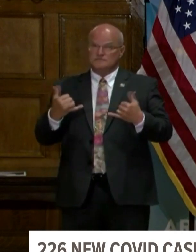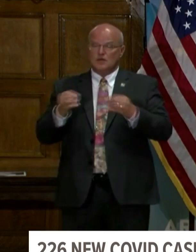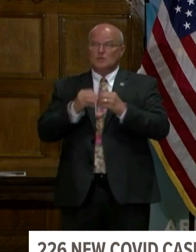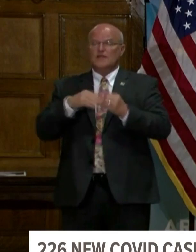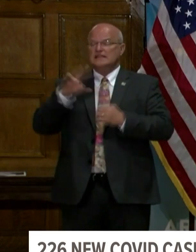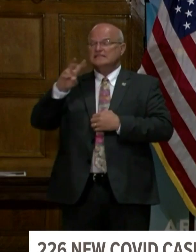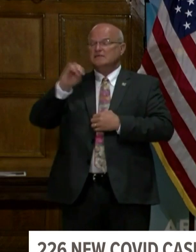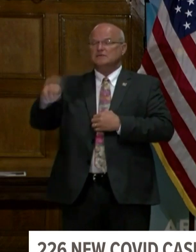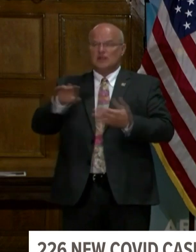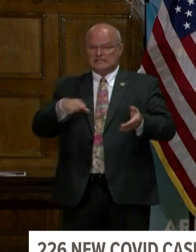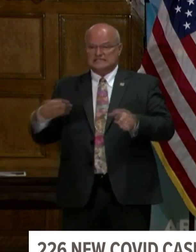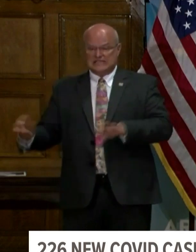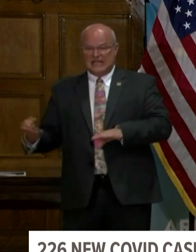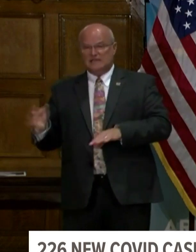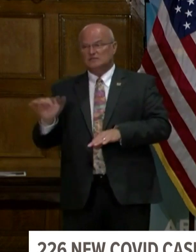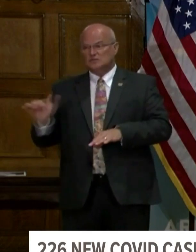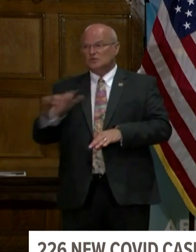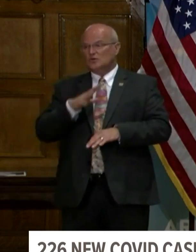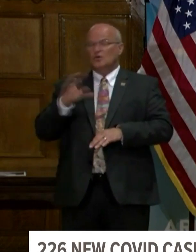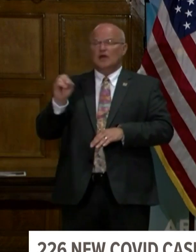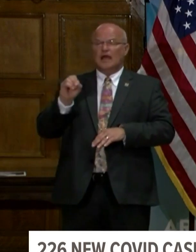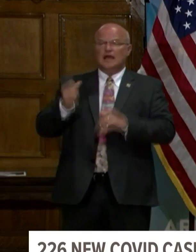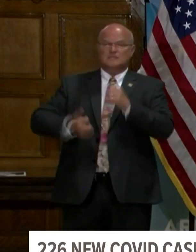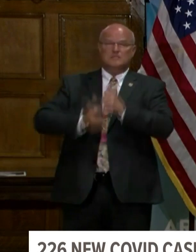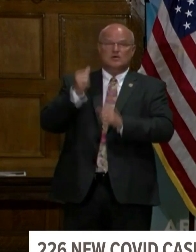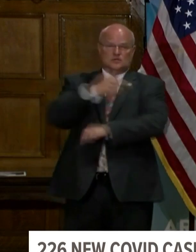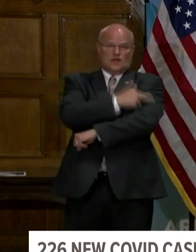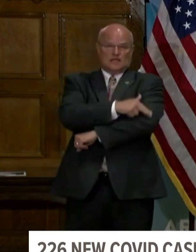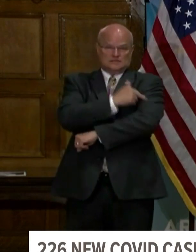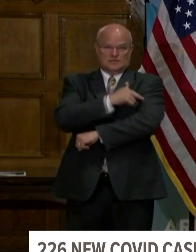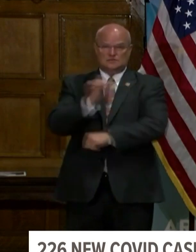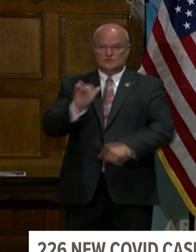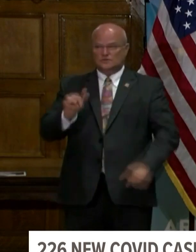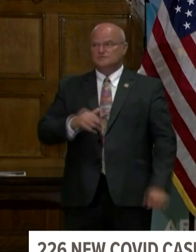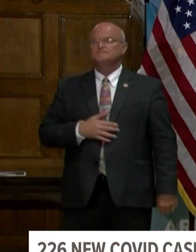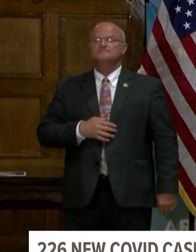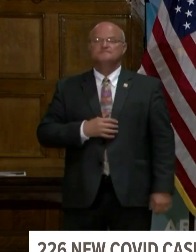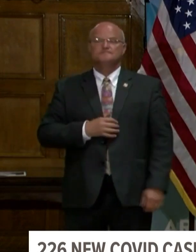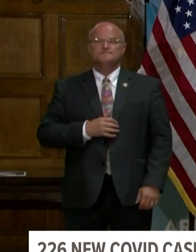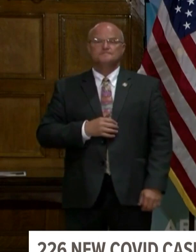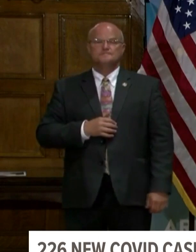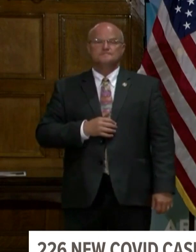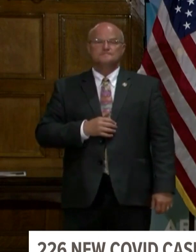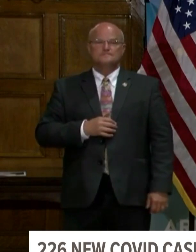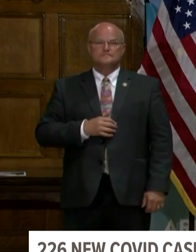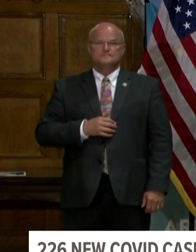Over 70% of our deaths, and also the majority of our hospitalizations.